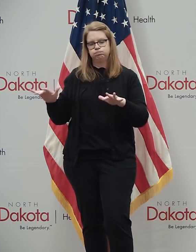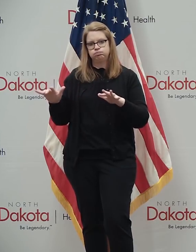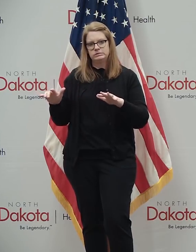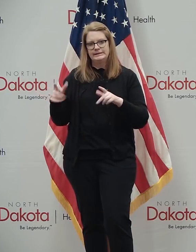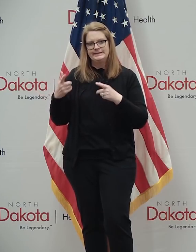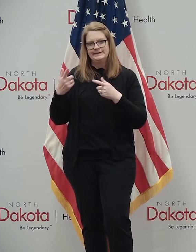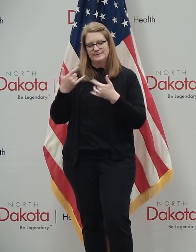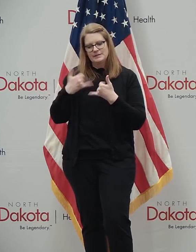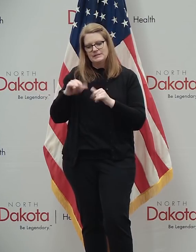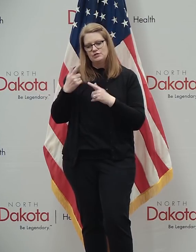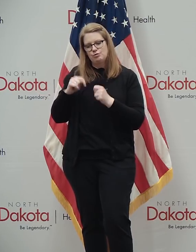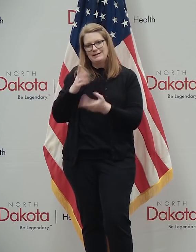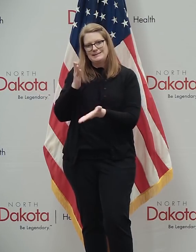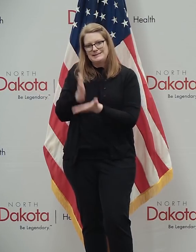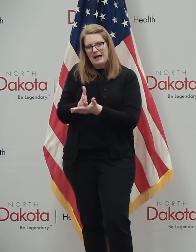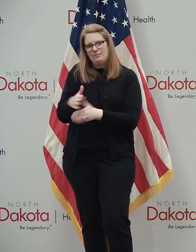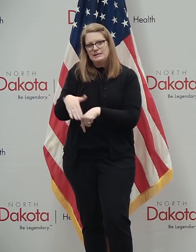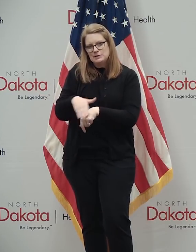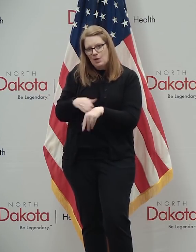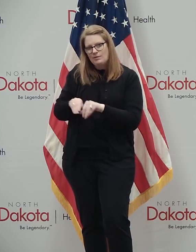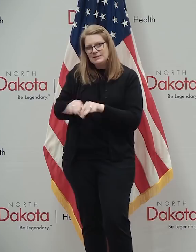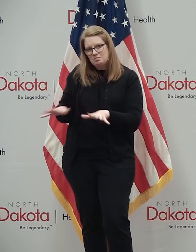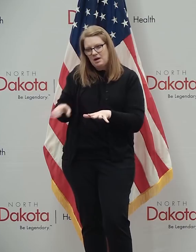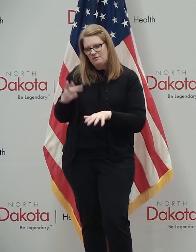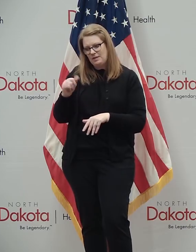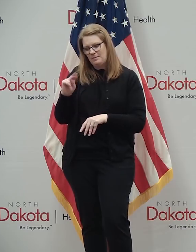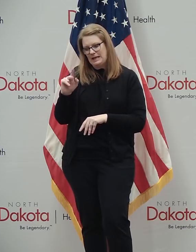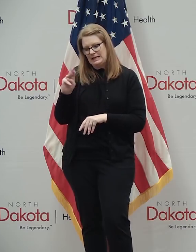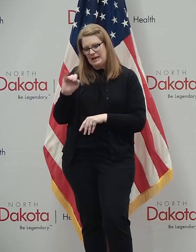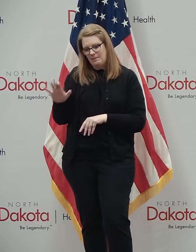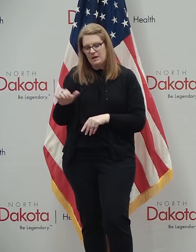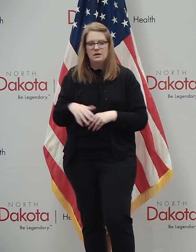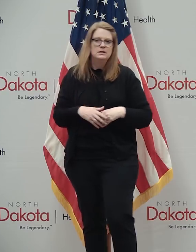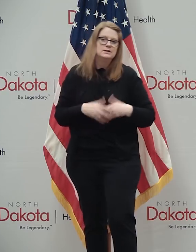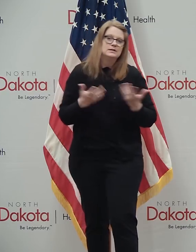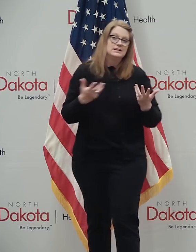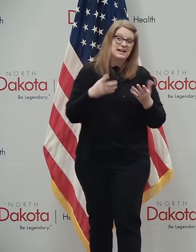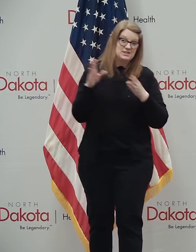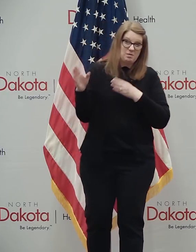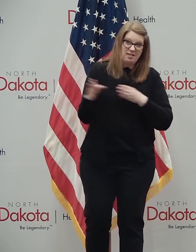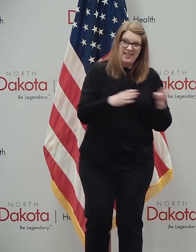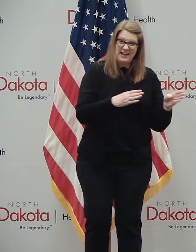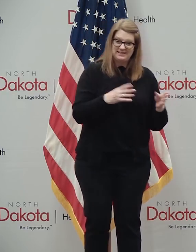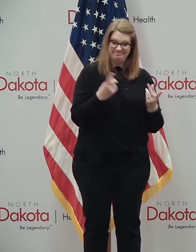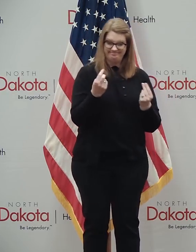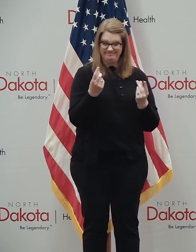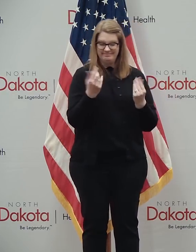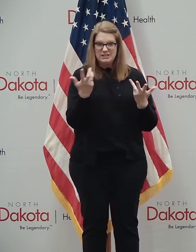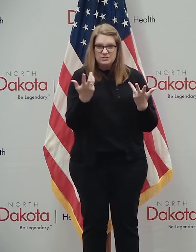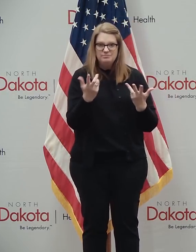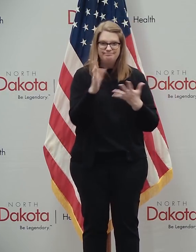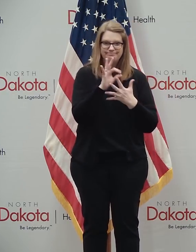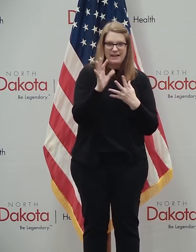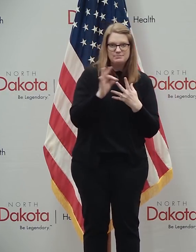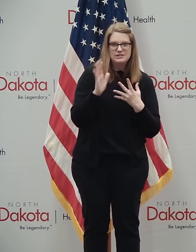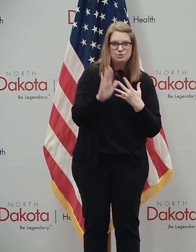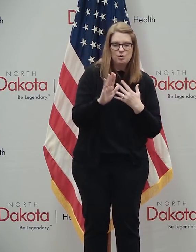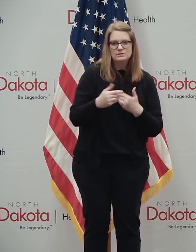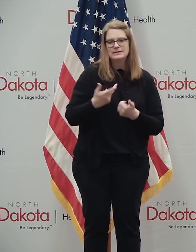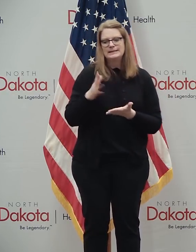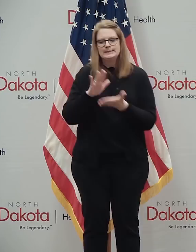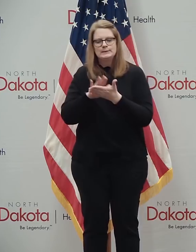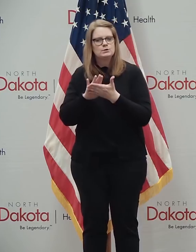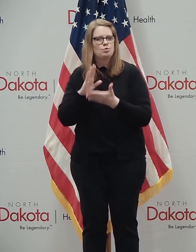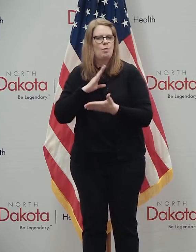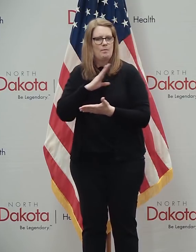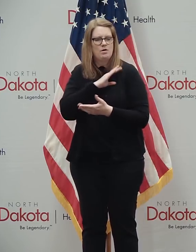arrest the pandemic. So as you make your plans on low risk to high risk, again, school boards who will be